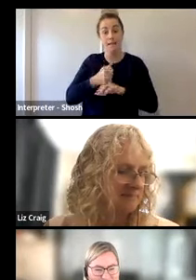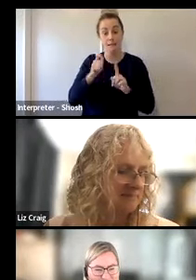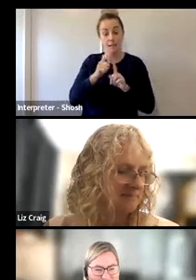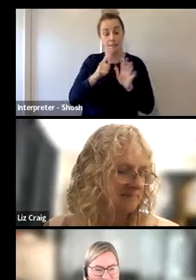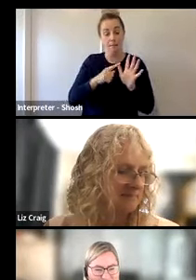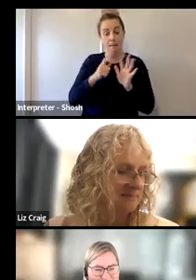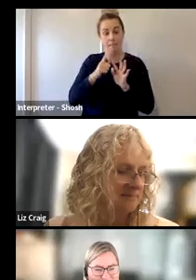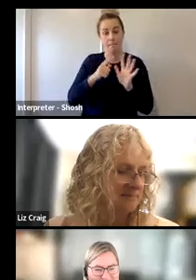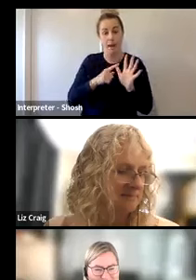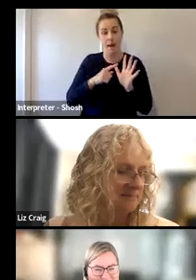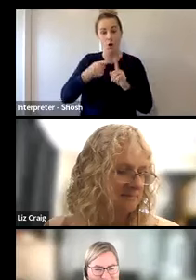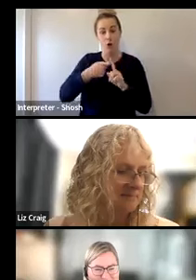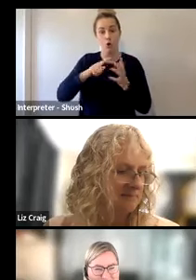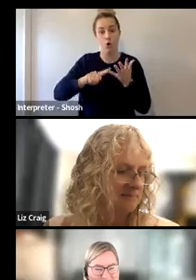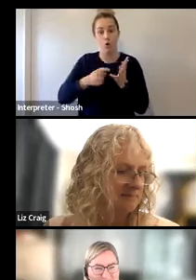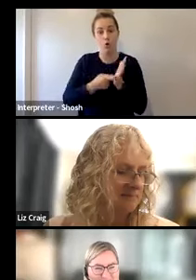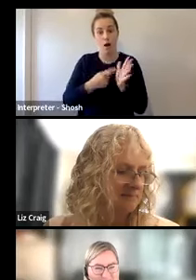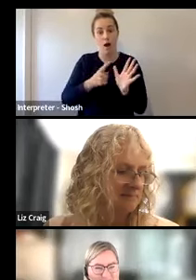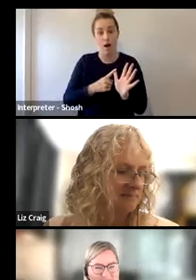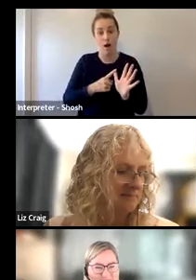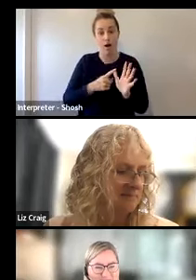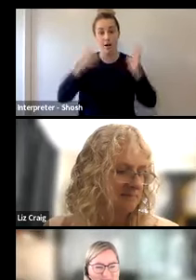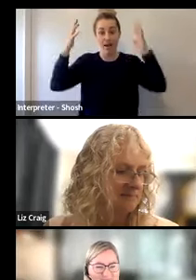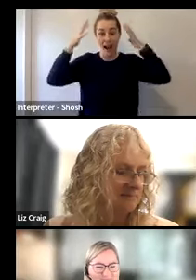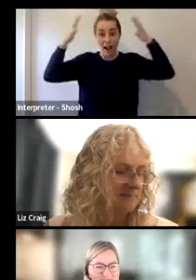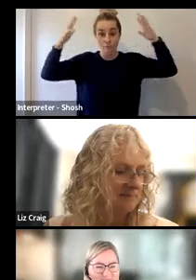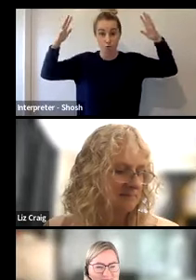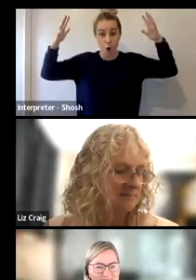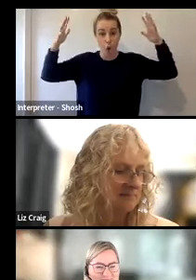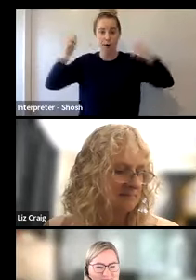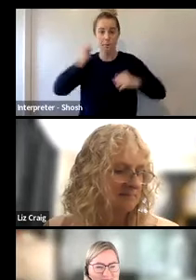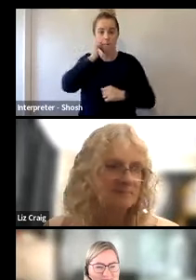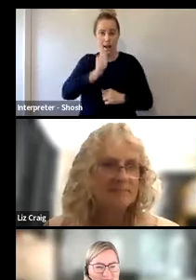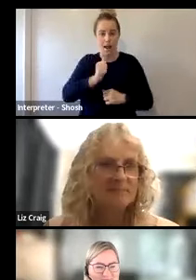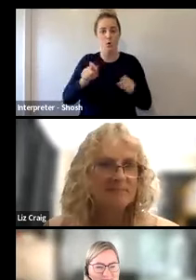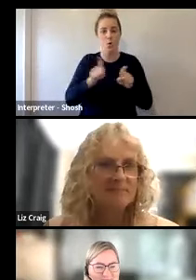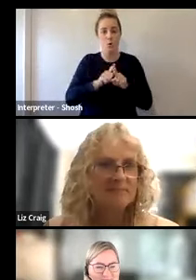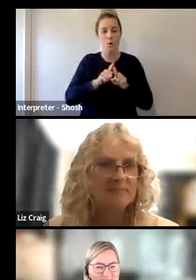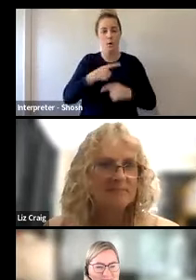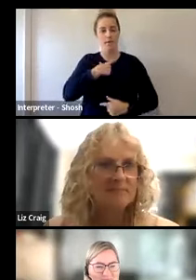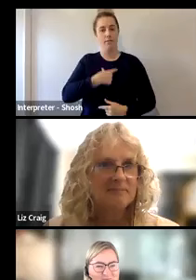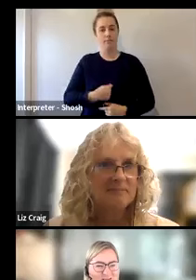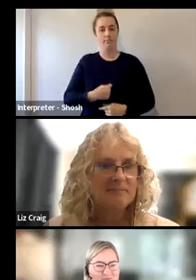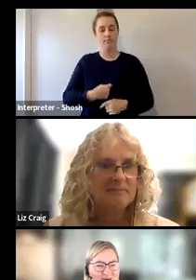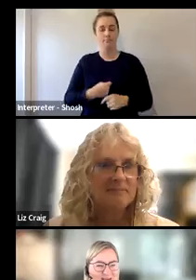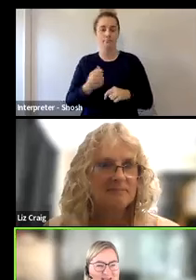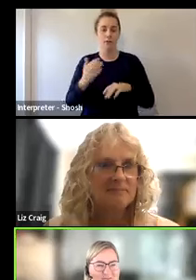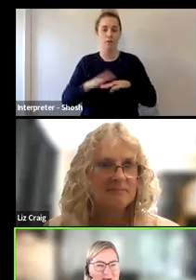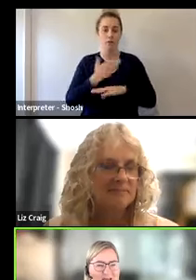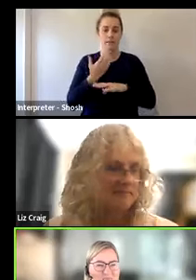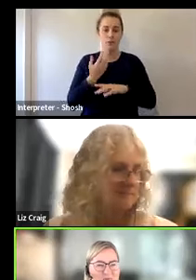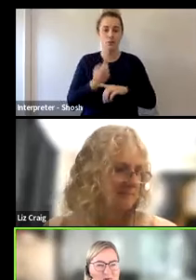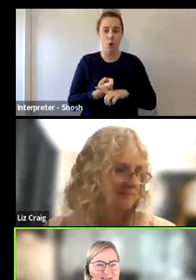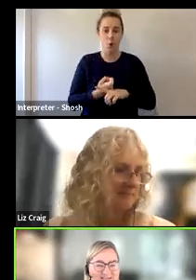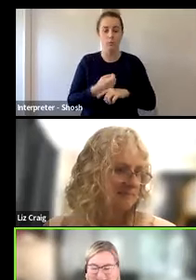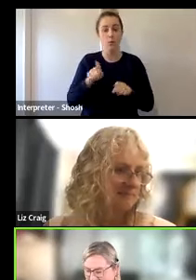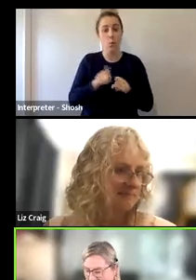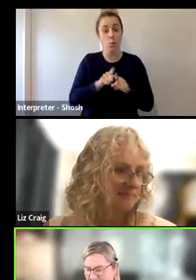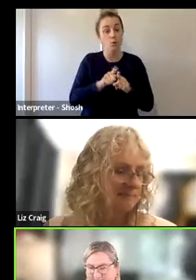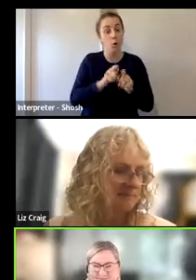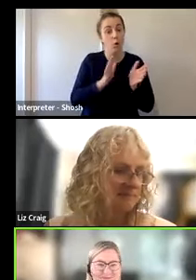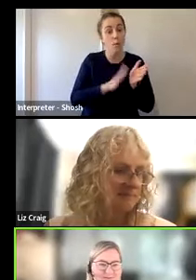an afro, I'm wearing black, and I am also wearing a pounamu. Wonderful. And